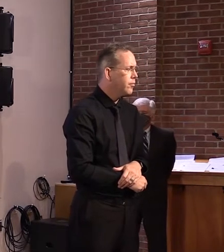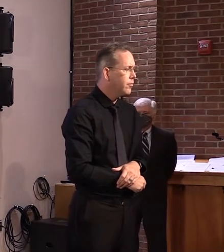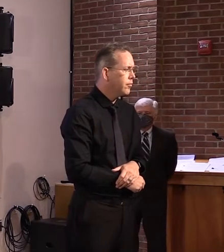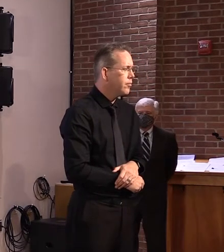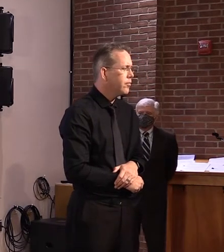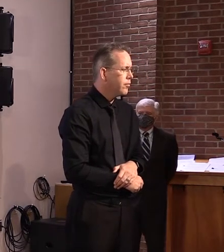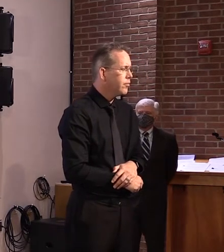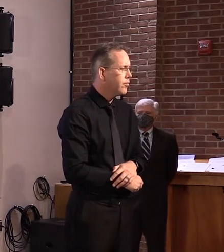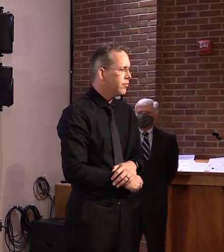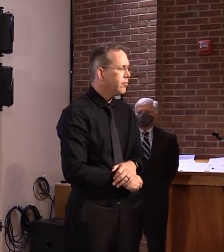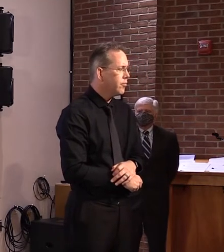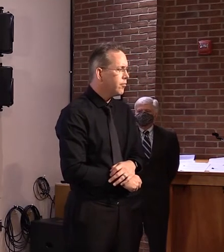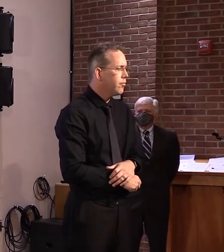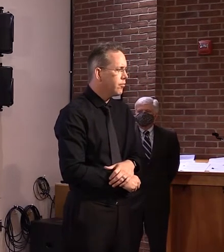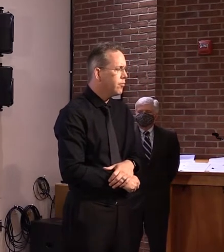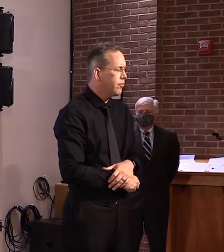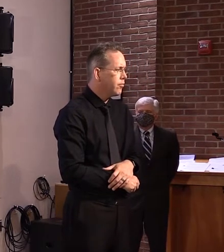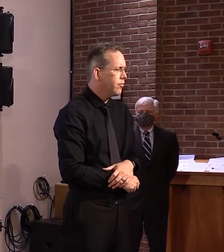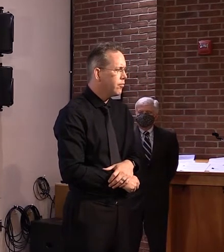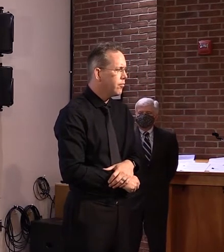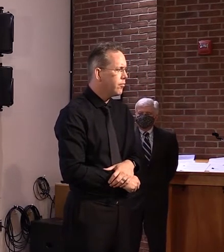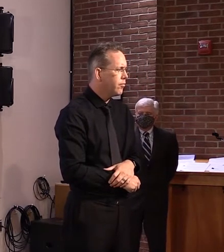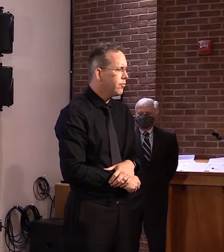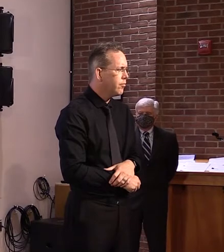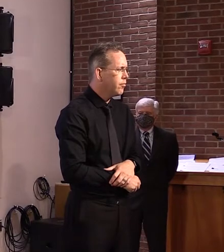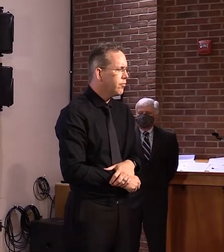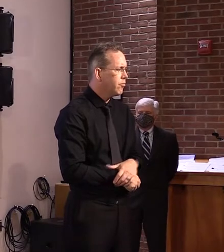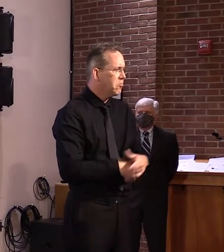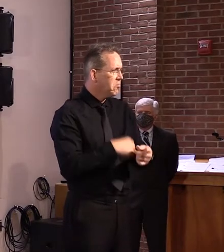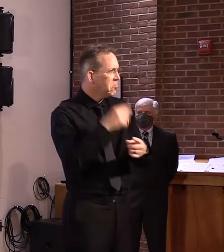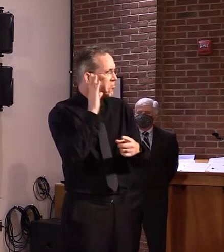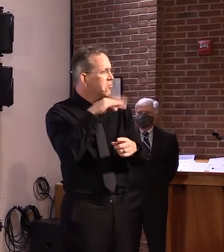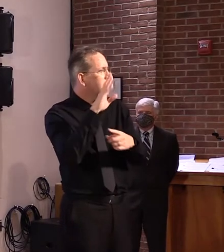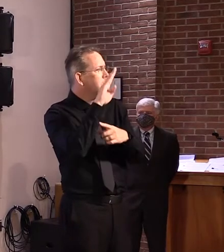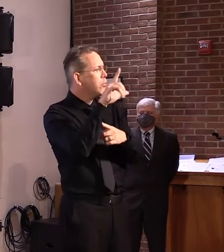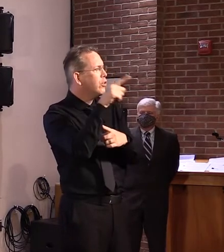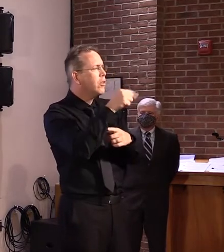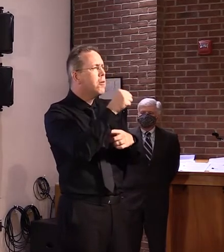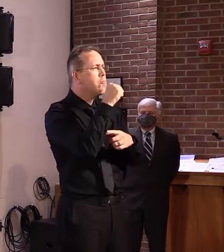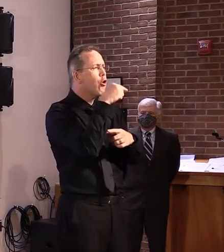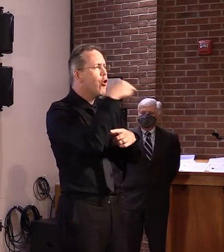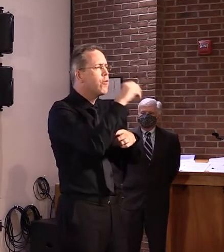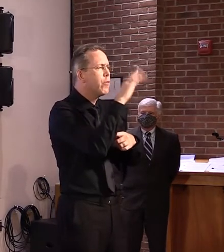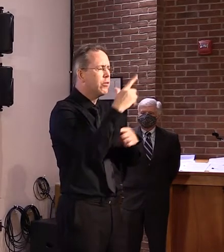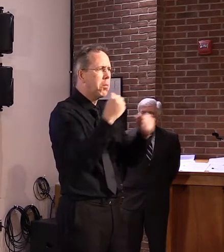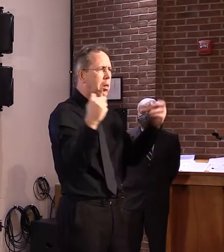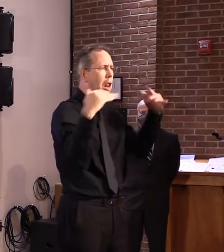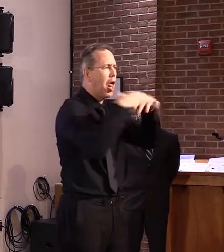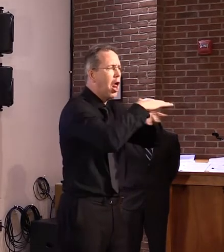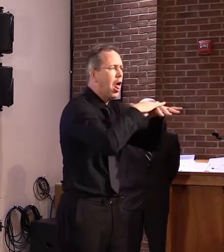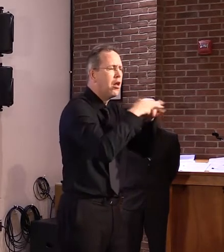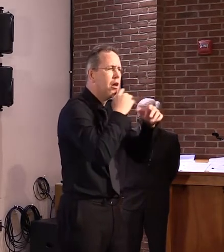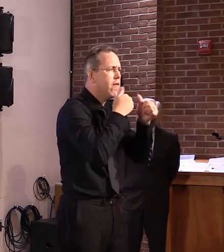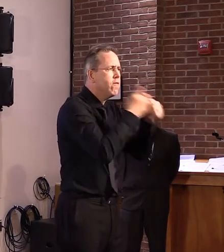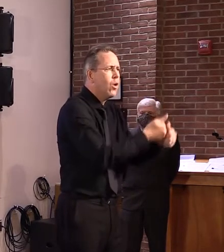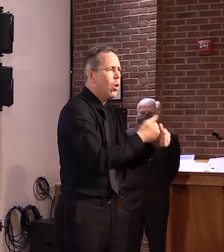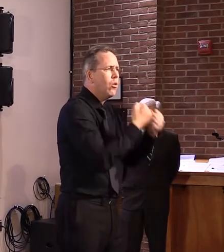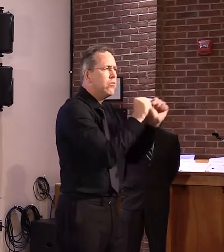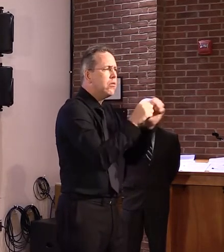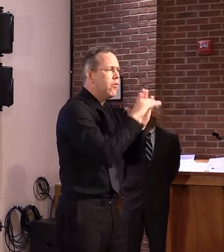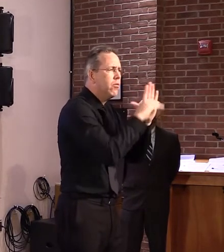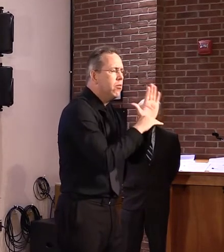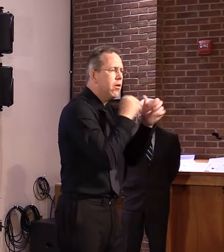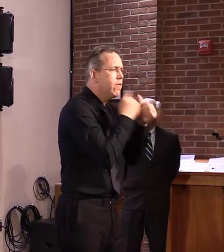people inside than were allowed. I don't know if you just want to weigh in on if you were concerned about that. I know in at least one